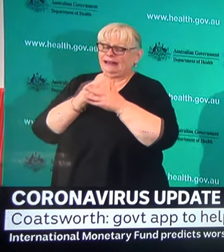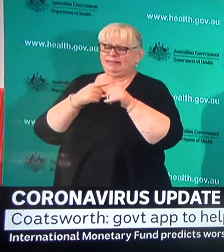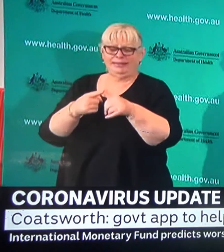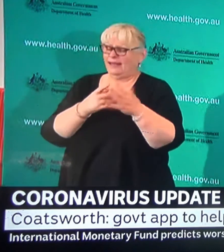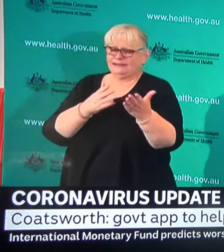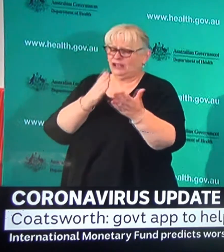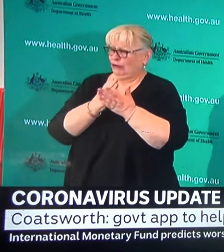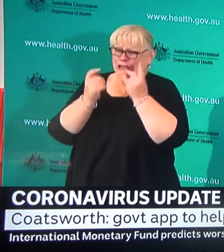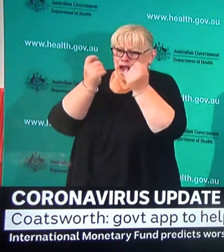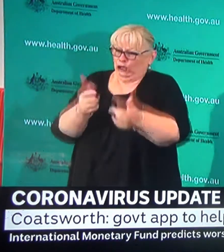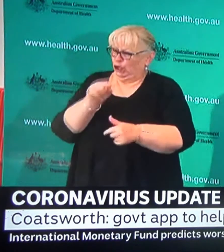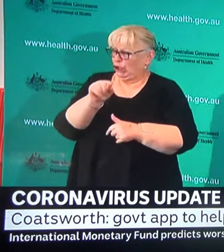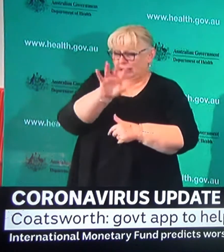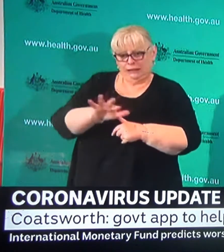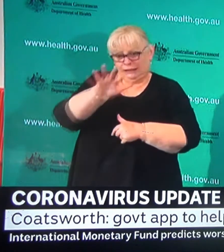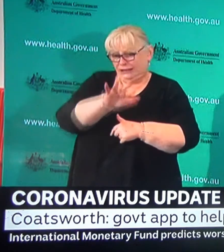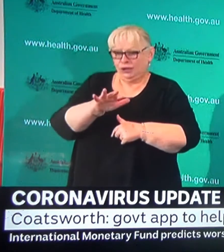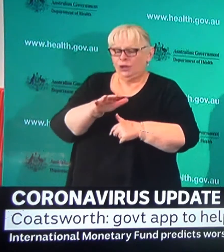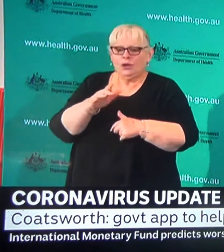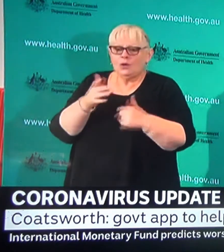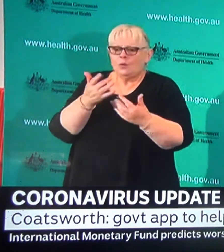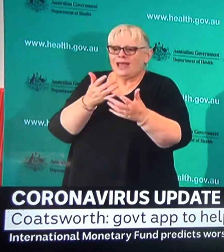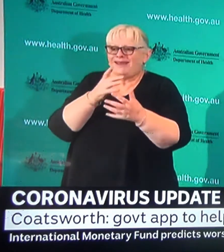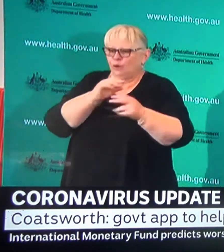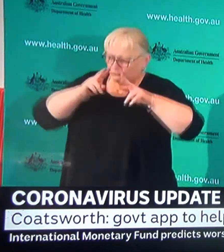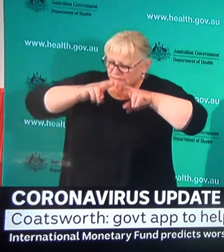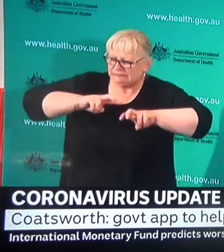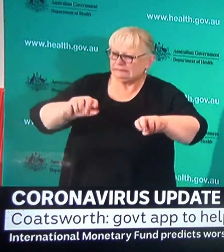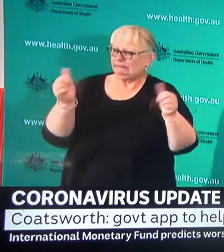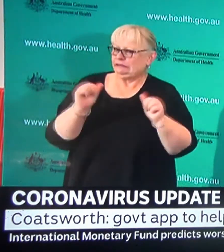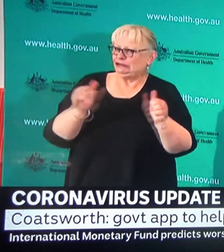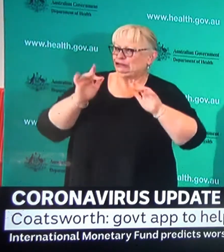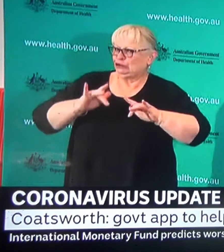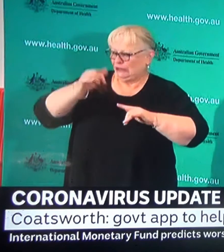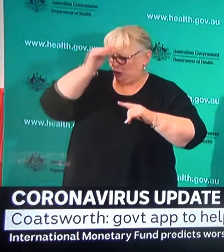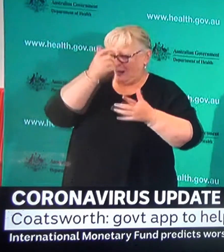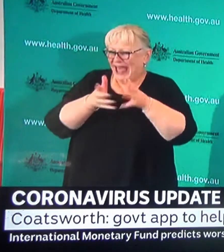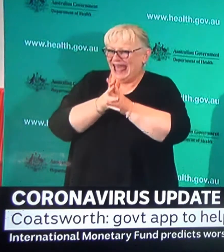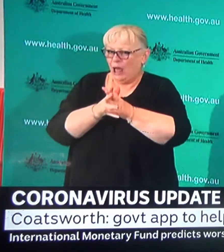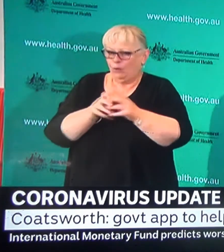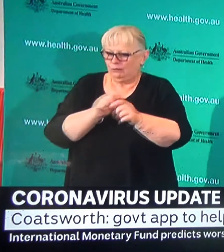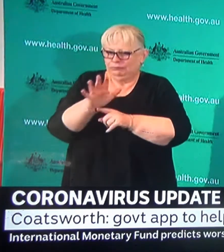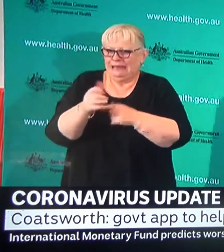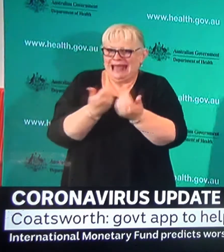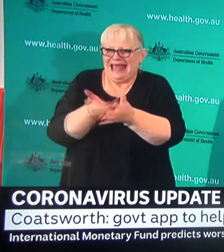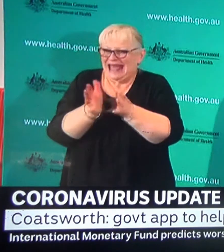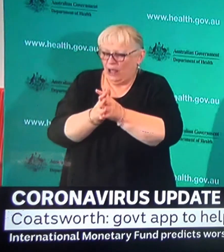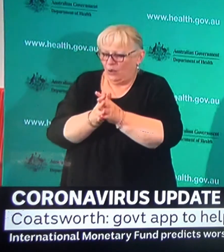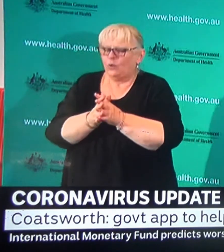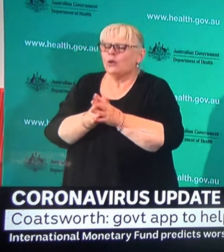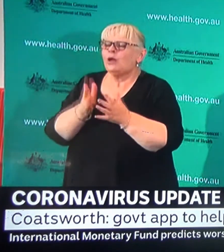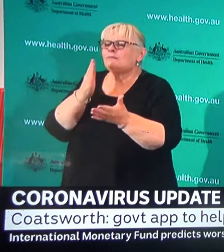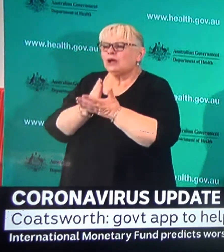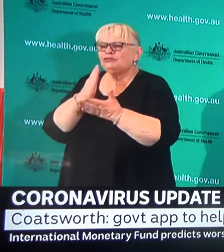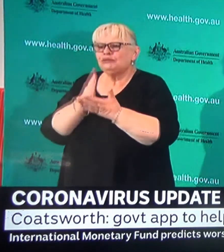the control and investigation of how the outbreak occurred are in the very early stages. As a model, it